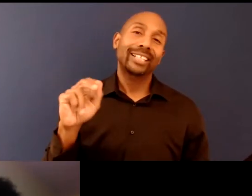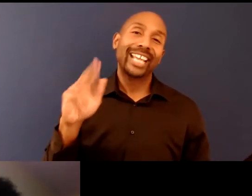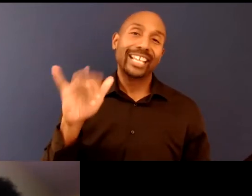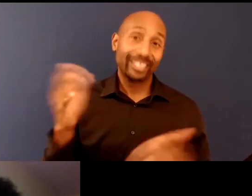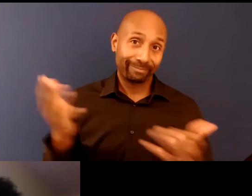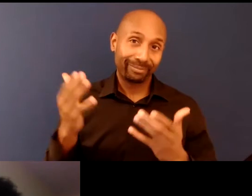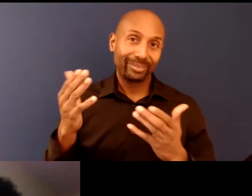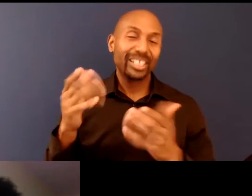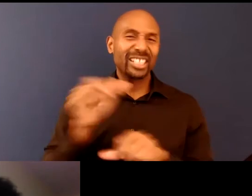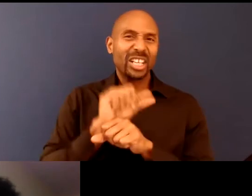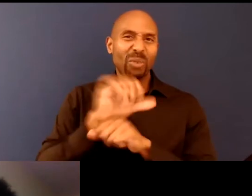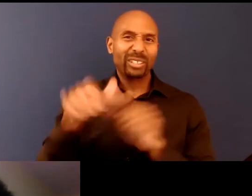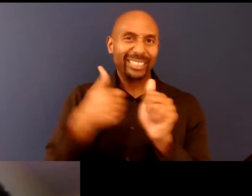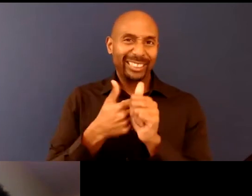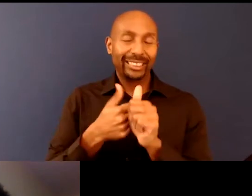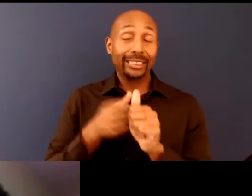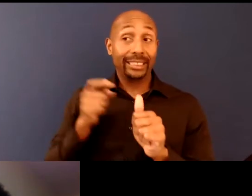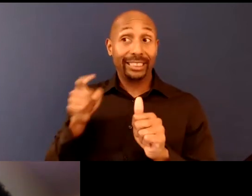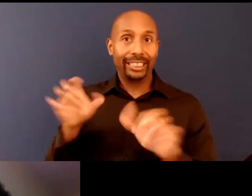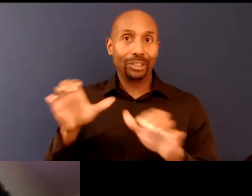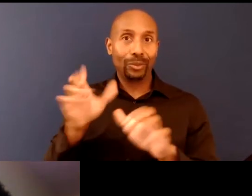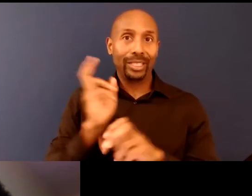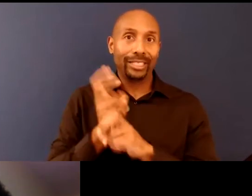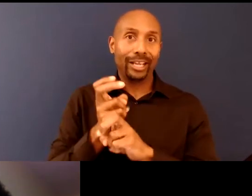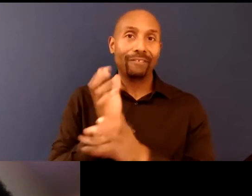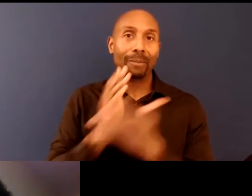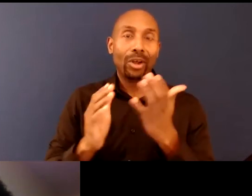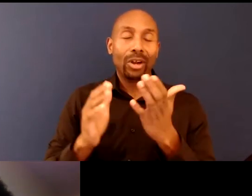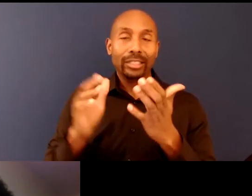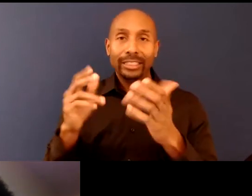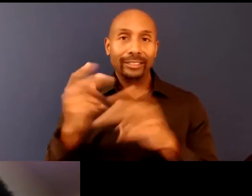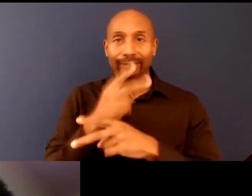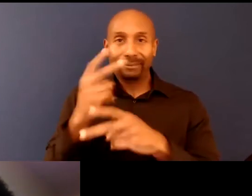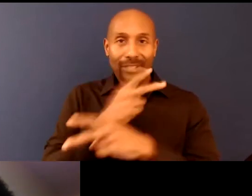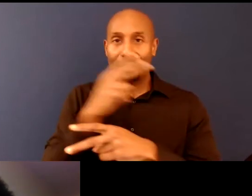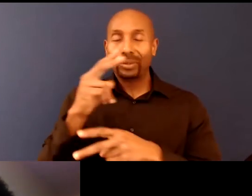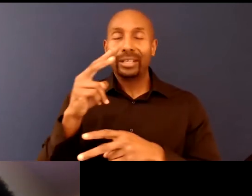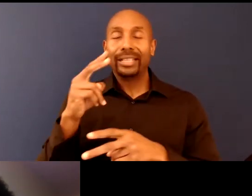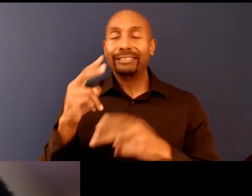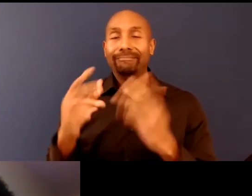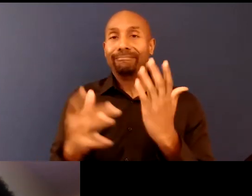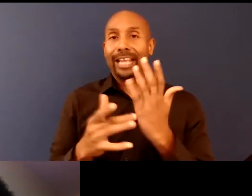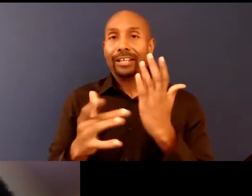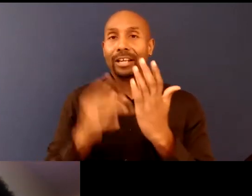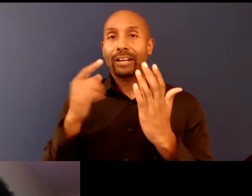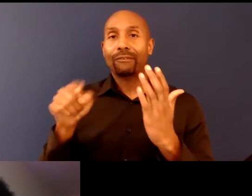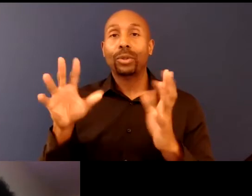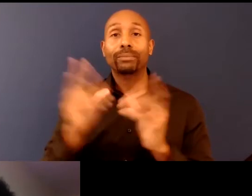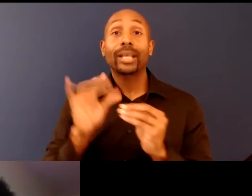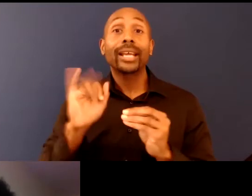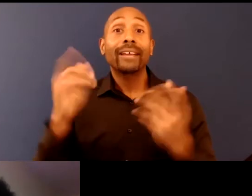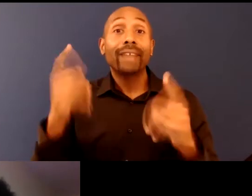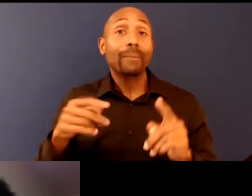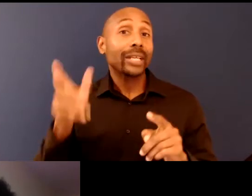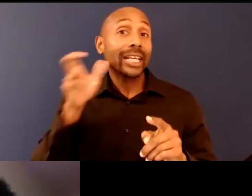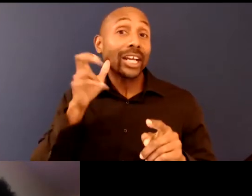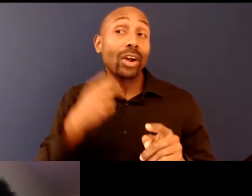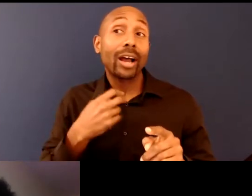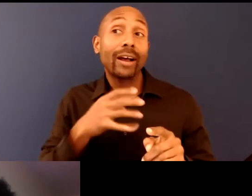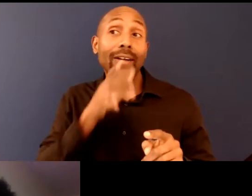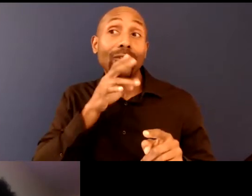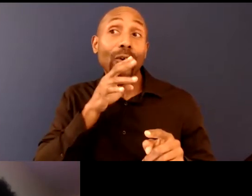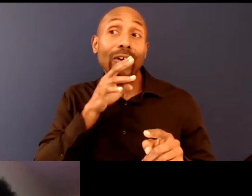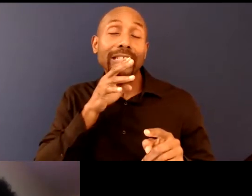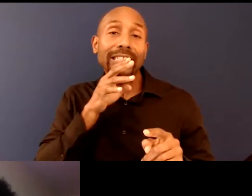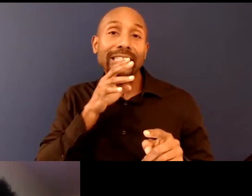actually doing the hard part of figuring out the technology for our meeting. So if you hear this voice you haven't heard yet so far as part of the program,